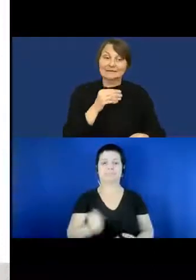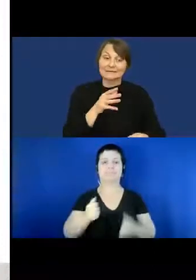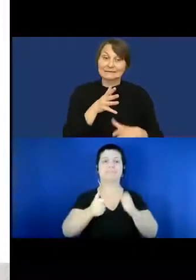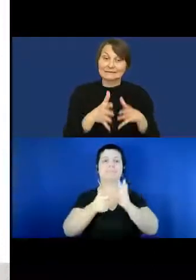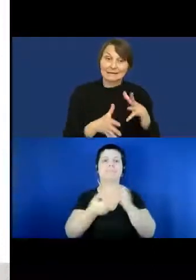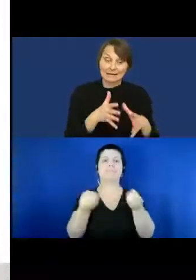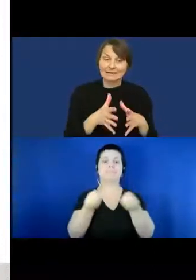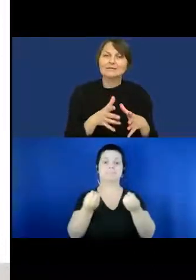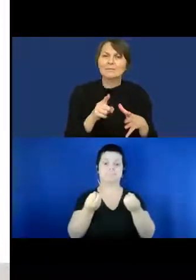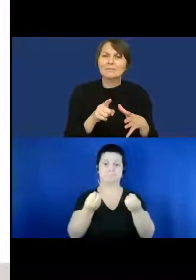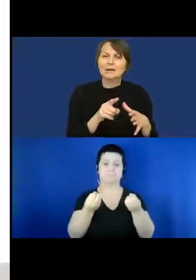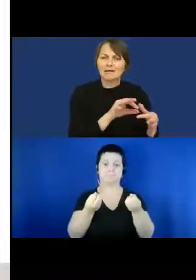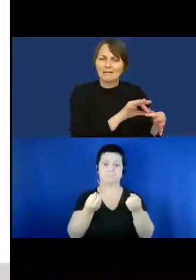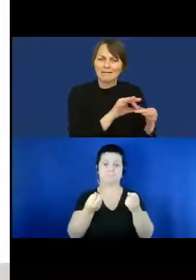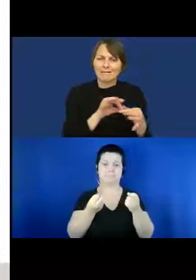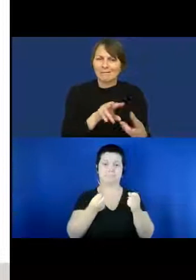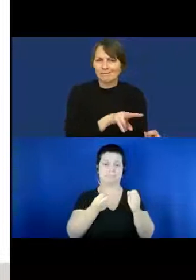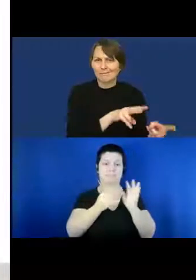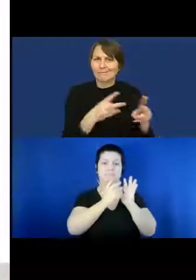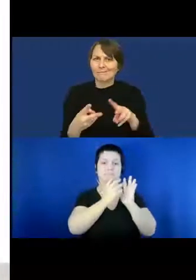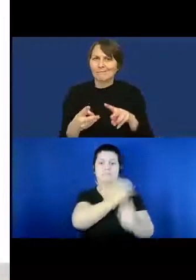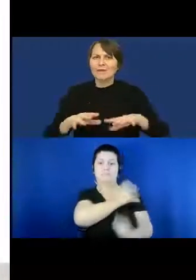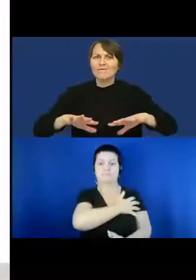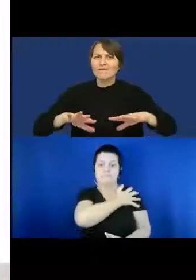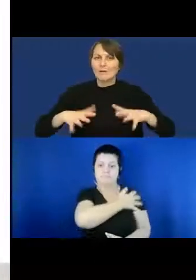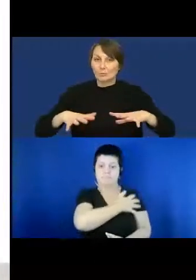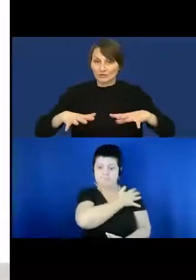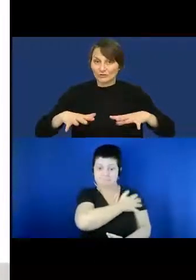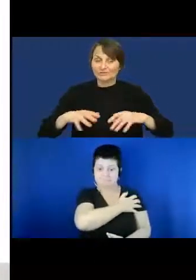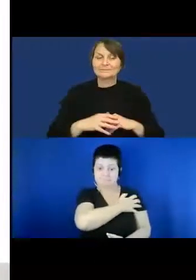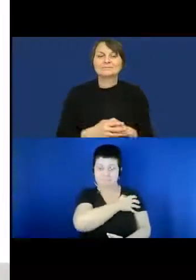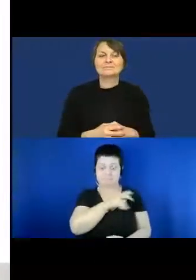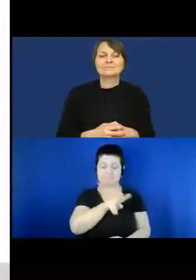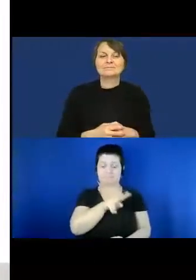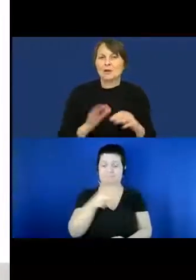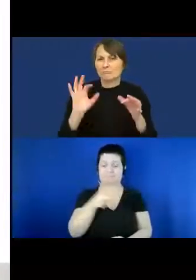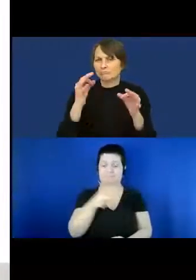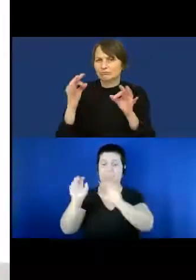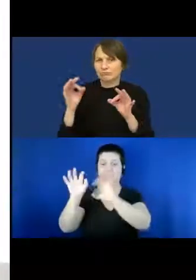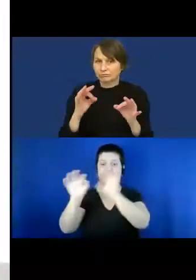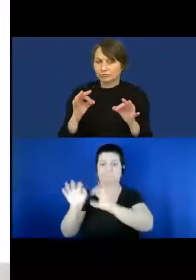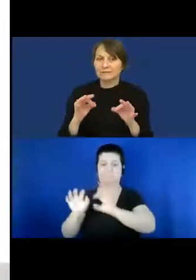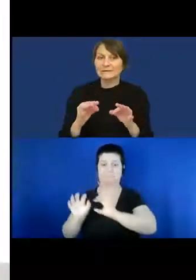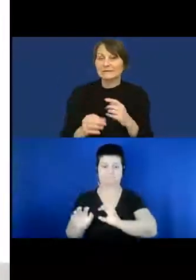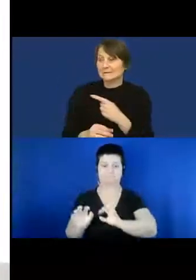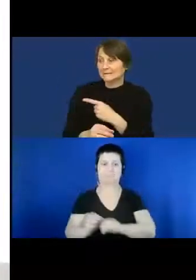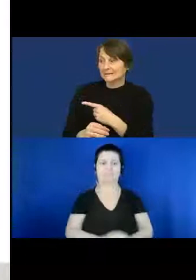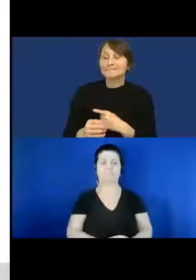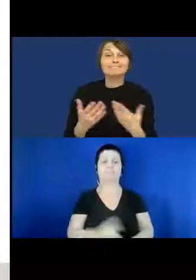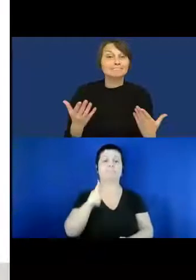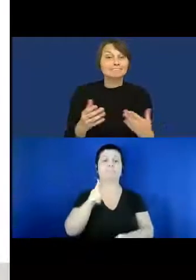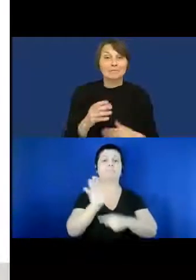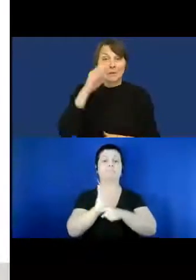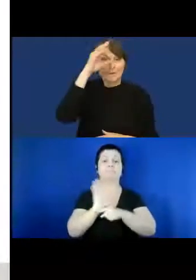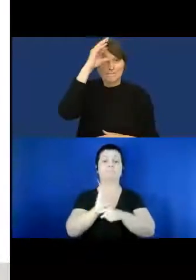patterns. And the message shown in this video is a man is talking on the